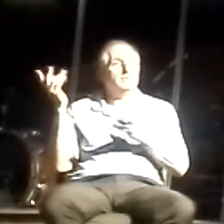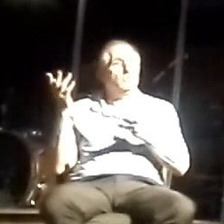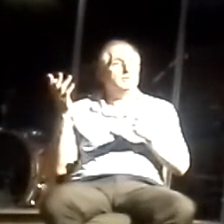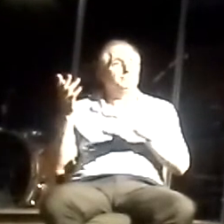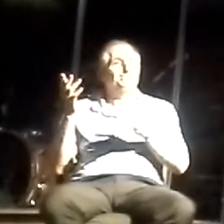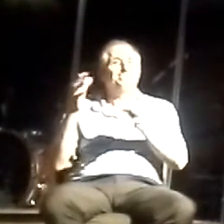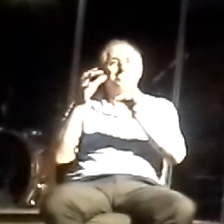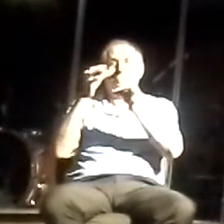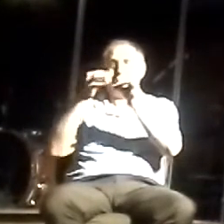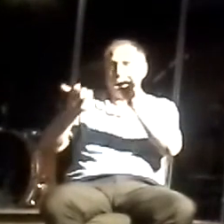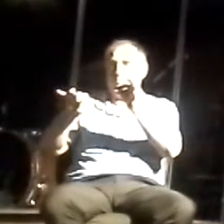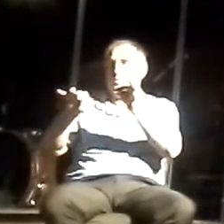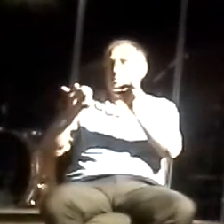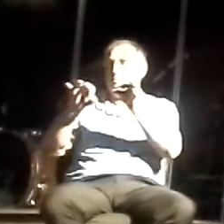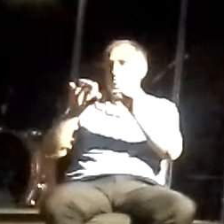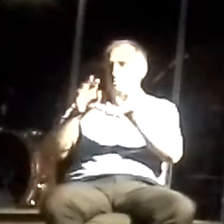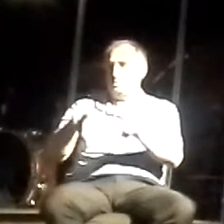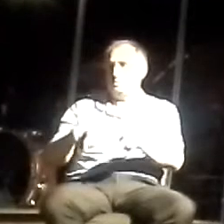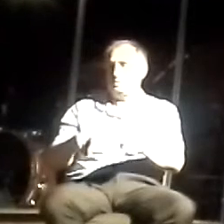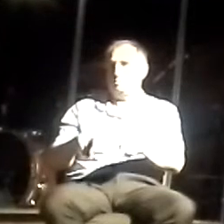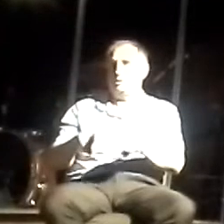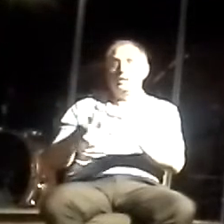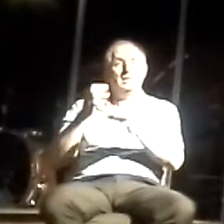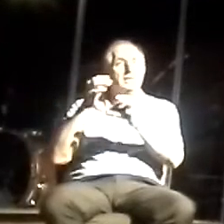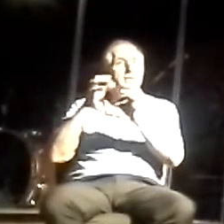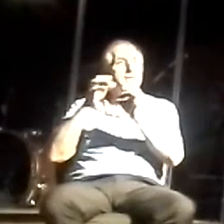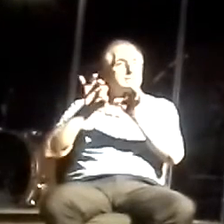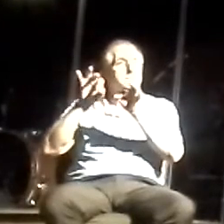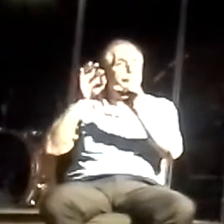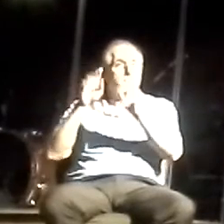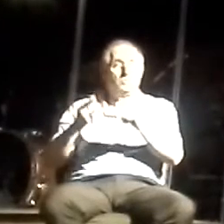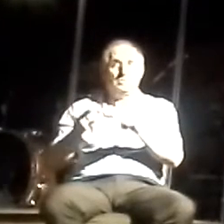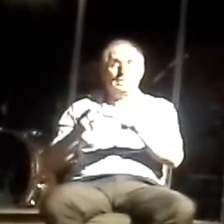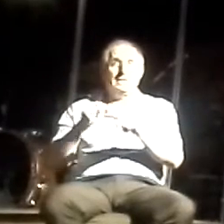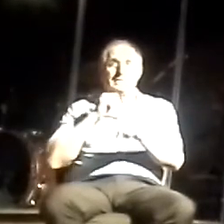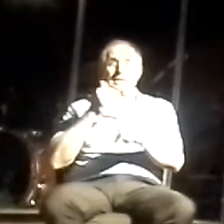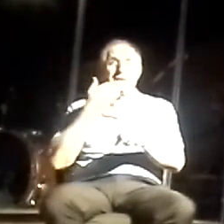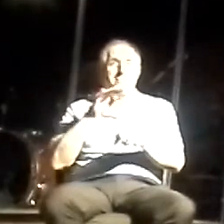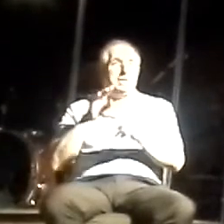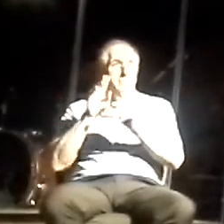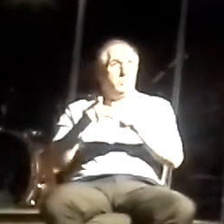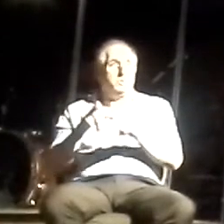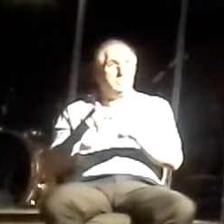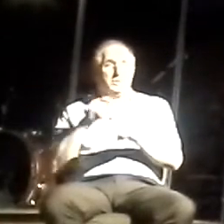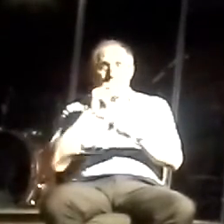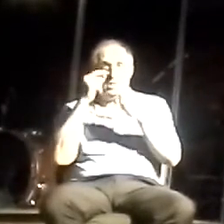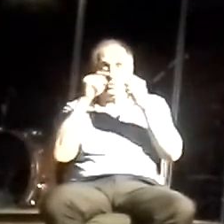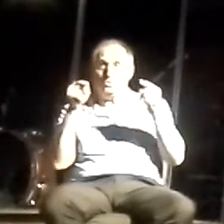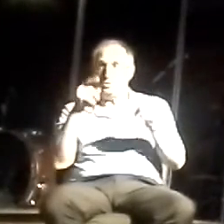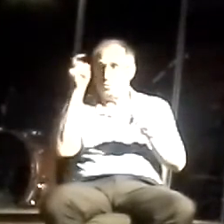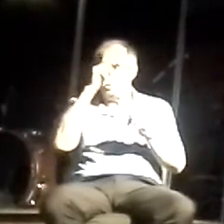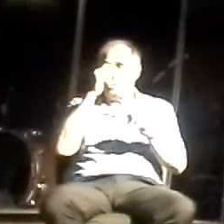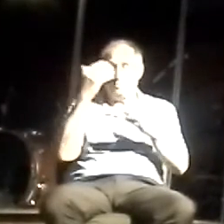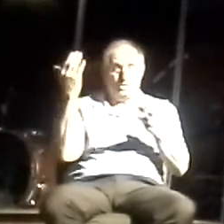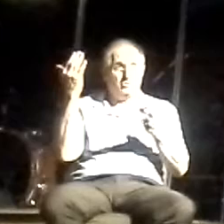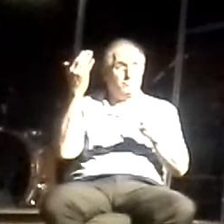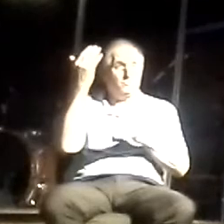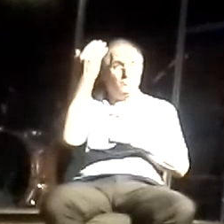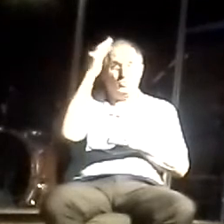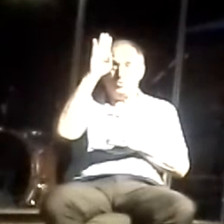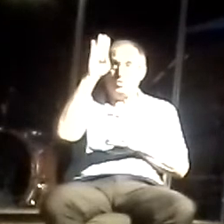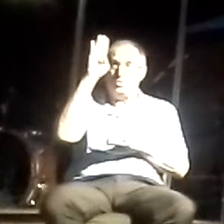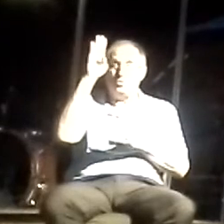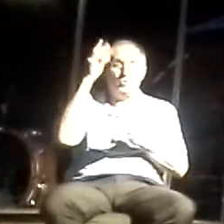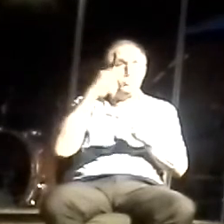it with me, the simple. The simple person isn't a bad person. They're not allergic to wisdom. They just don't know what